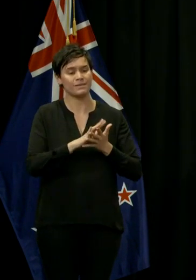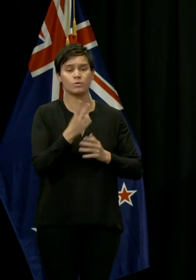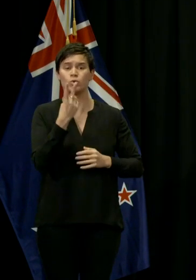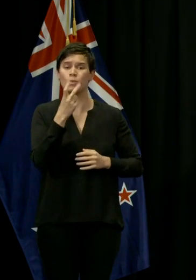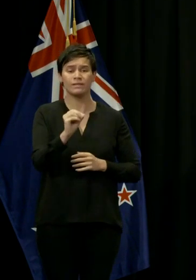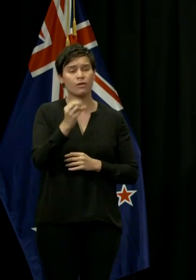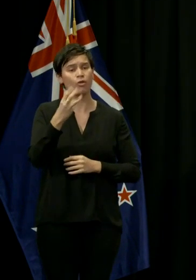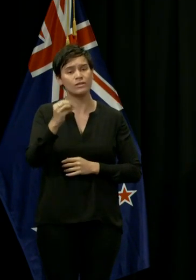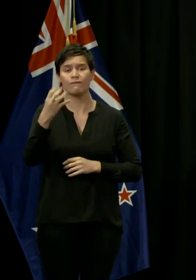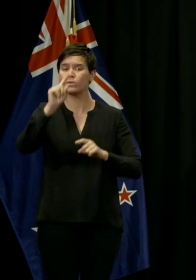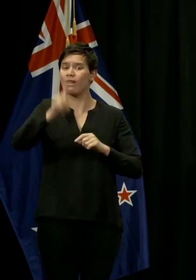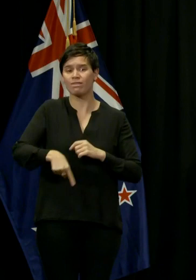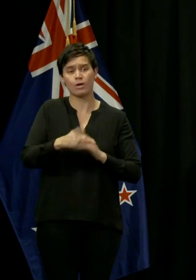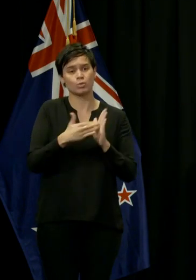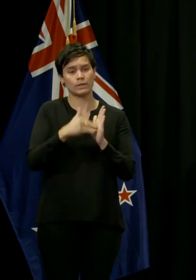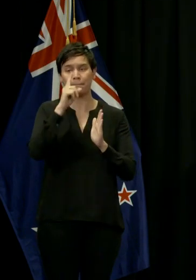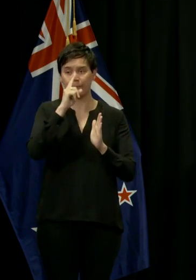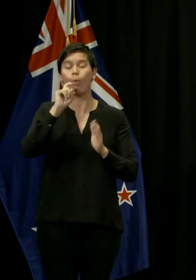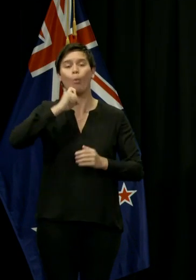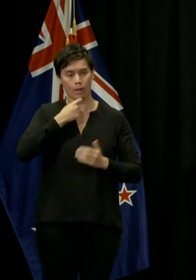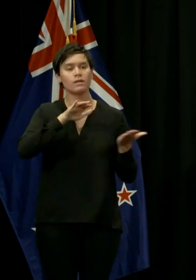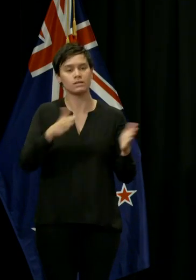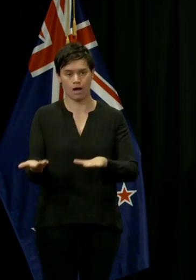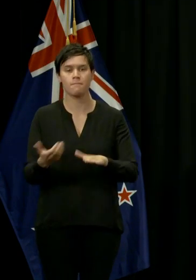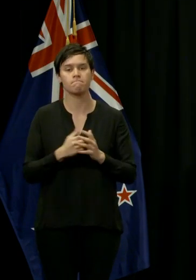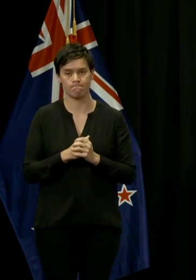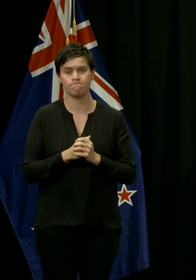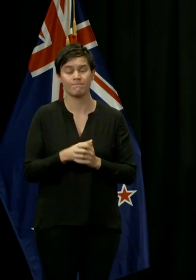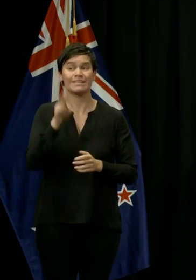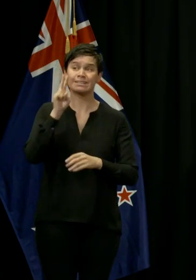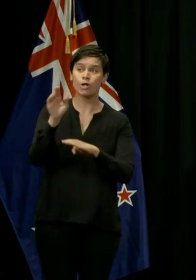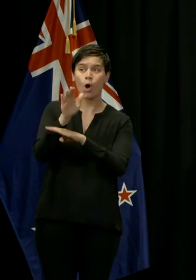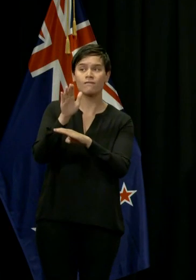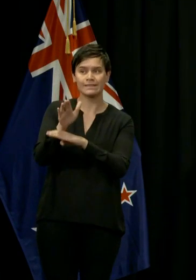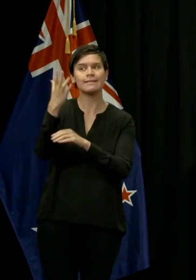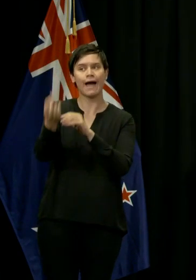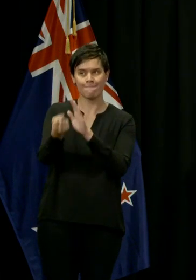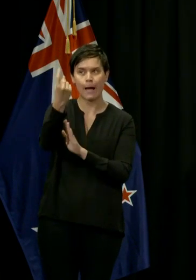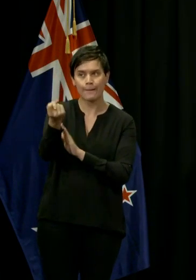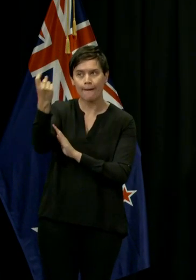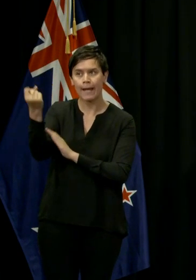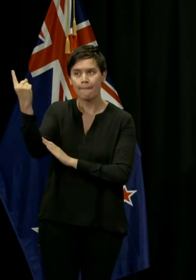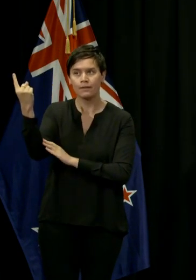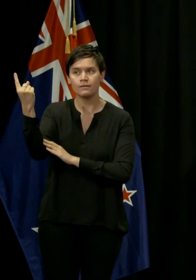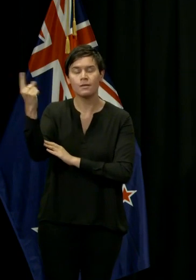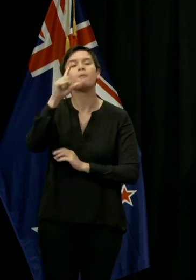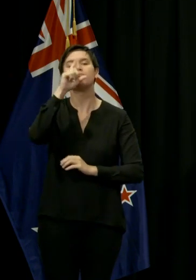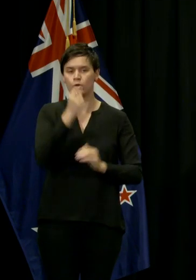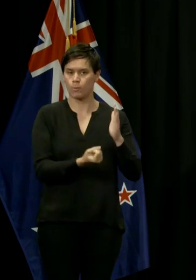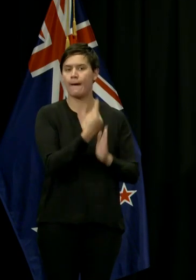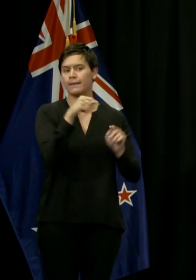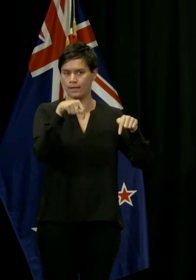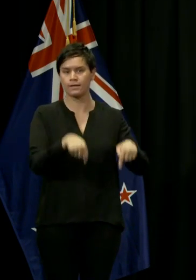is no easy way to say that, but it is the reality that we have seen overseas and the possibility that we